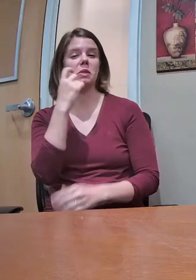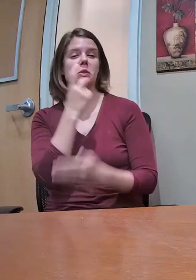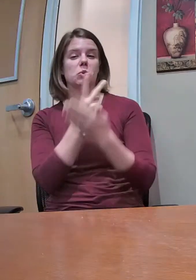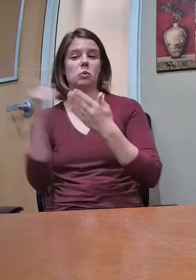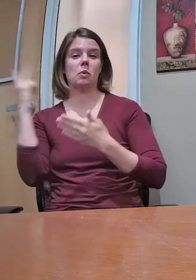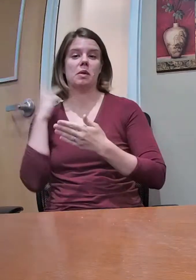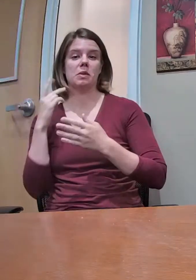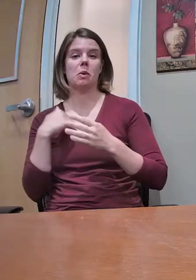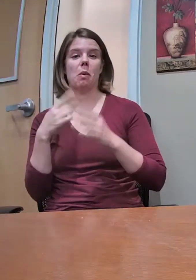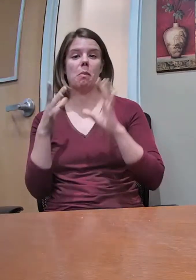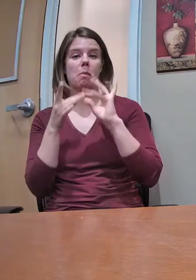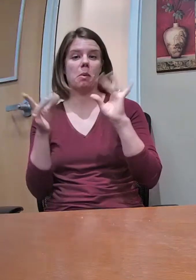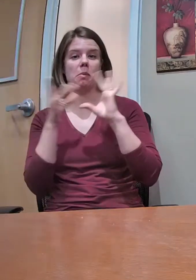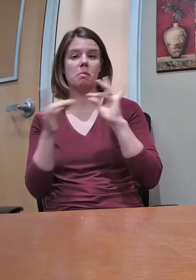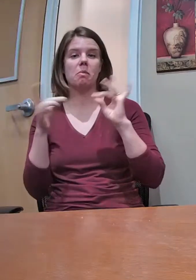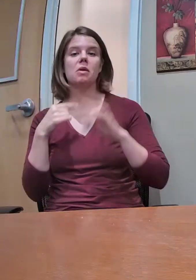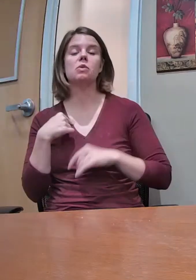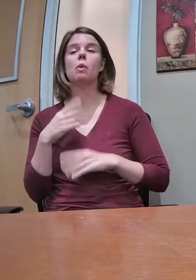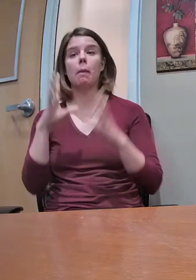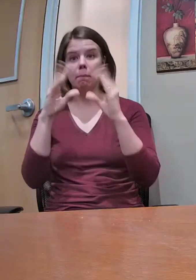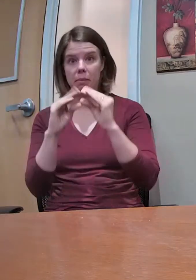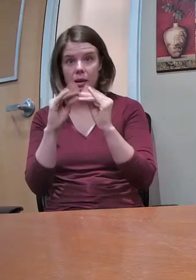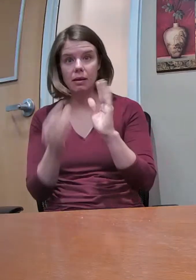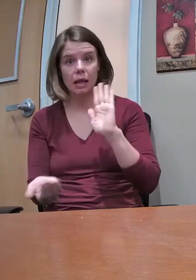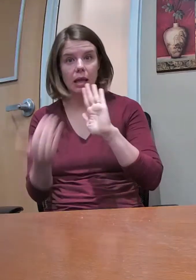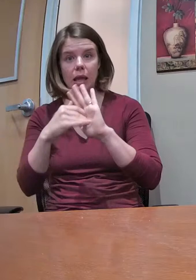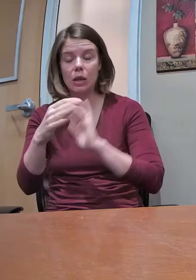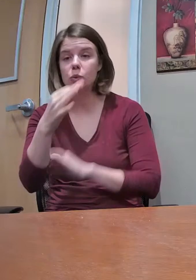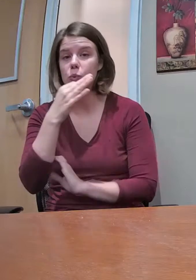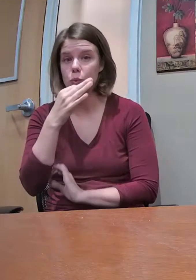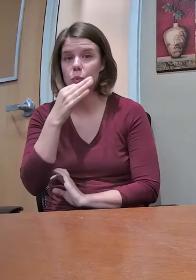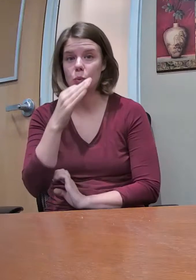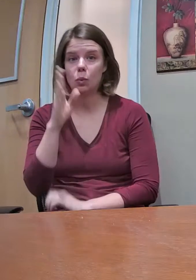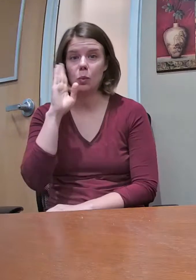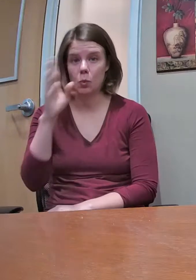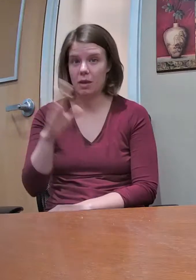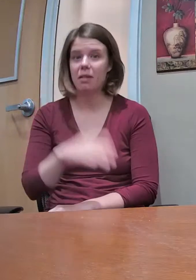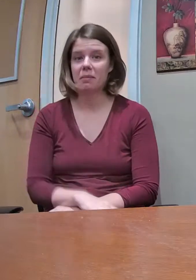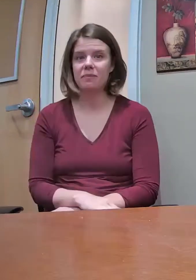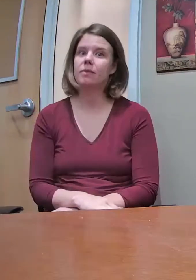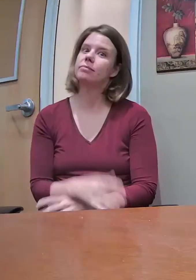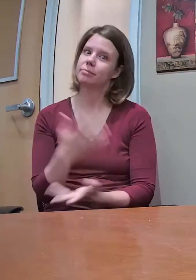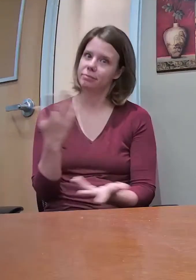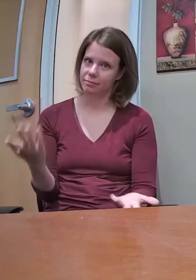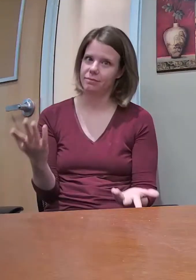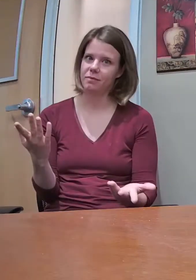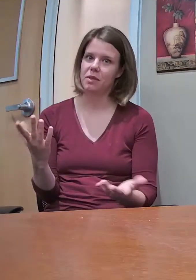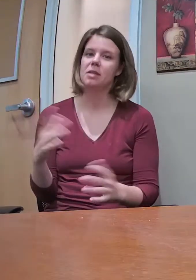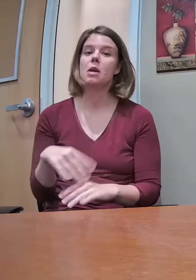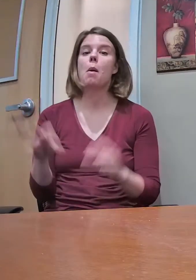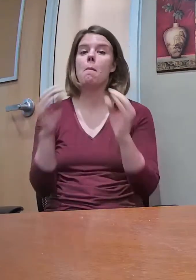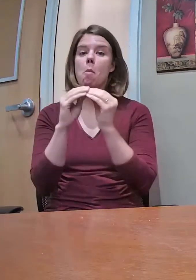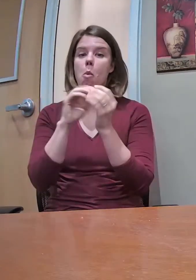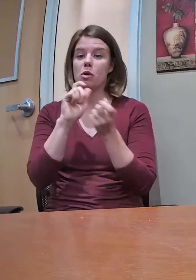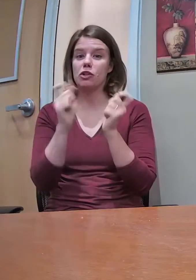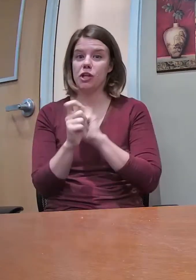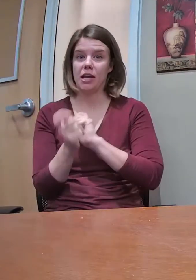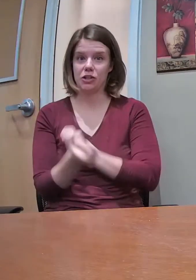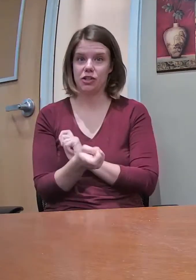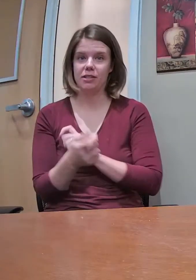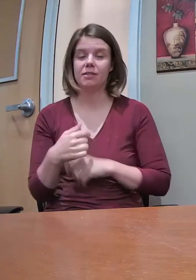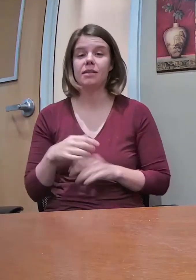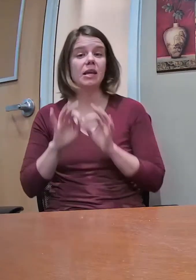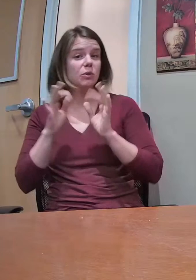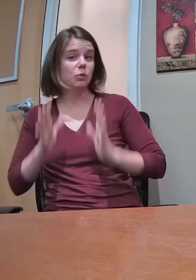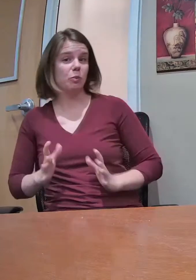we would probably be having another meeting soon. And sure enough, there are more changes. I would like to introduce our interpreter for today. This is